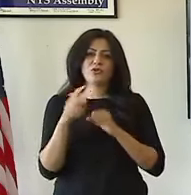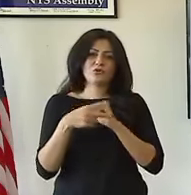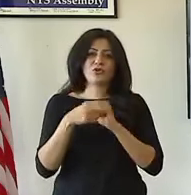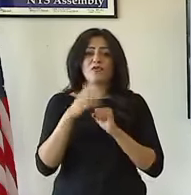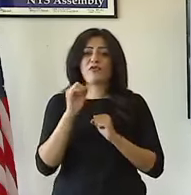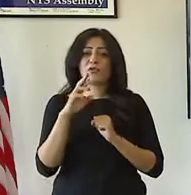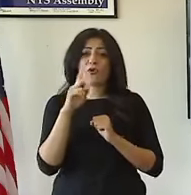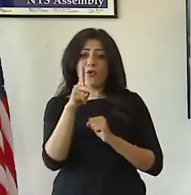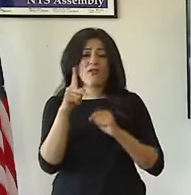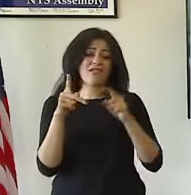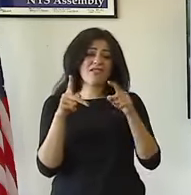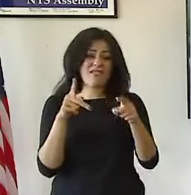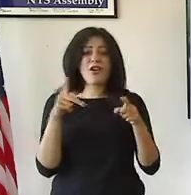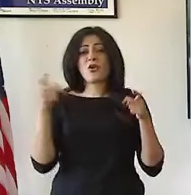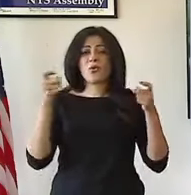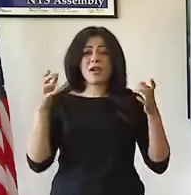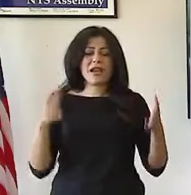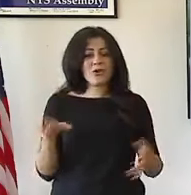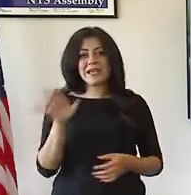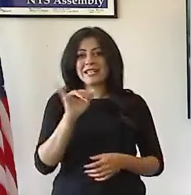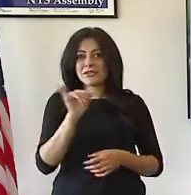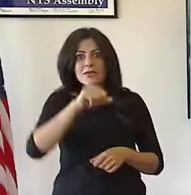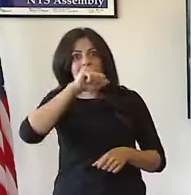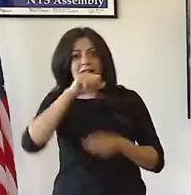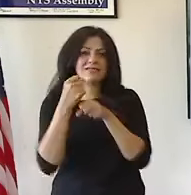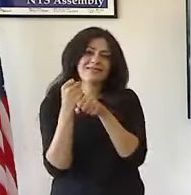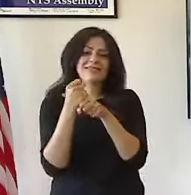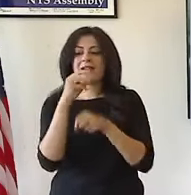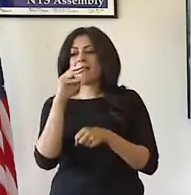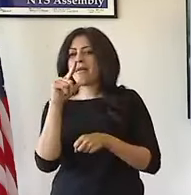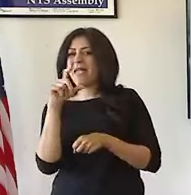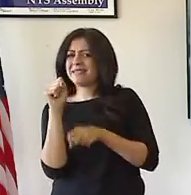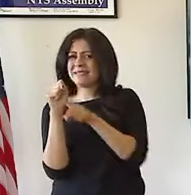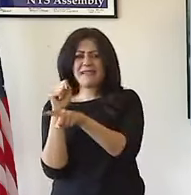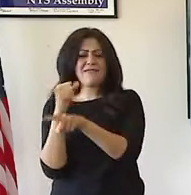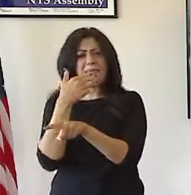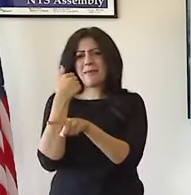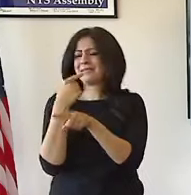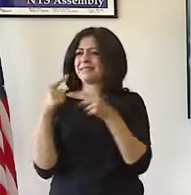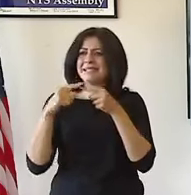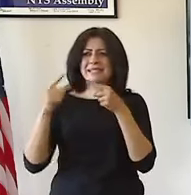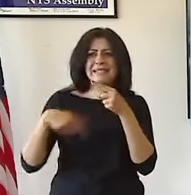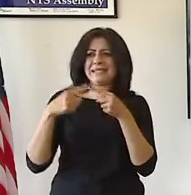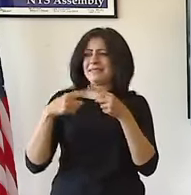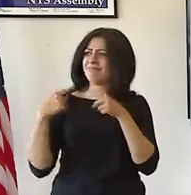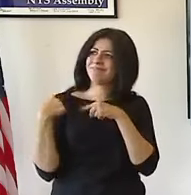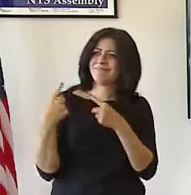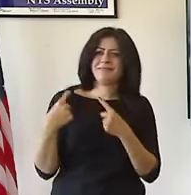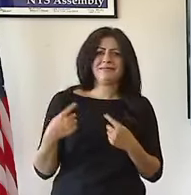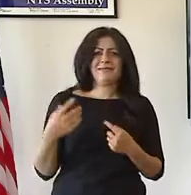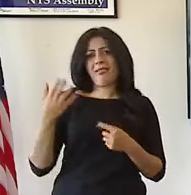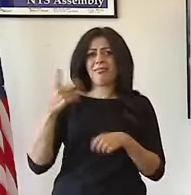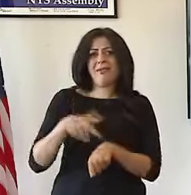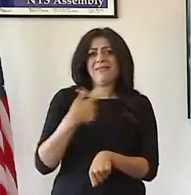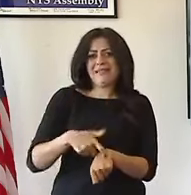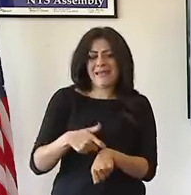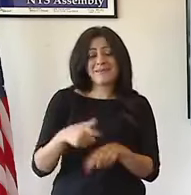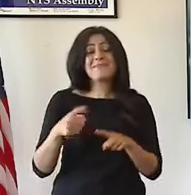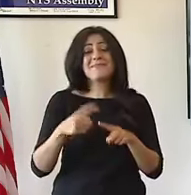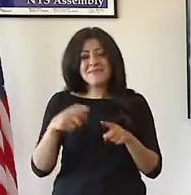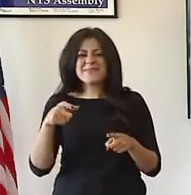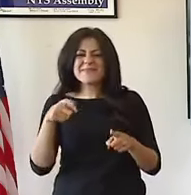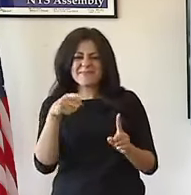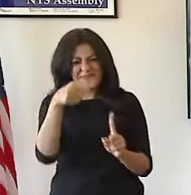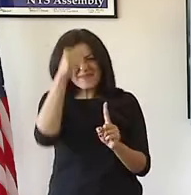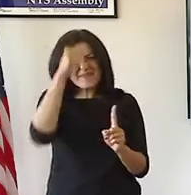The Mets have had the best season in a long time right now. Joe was acknowledged and